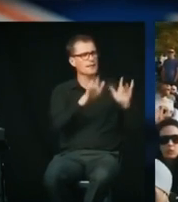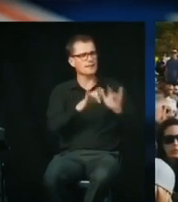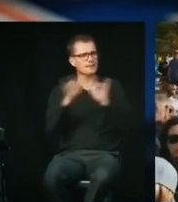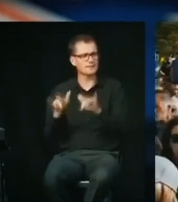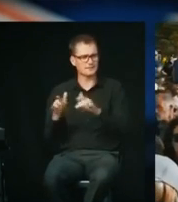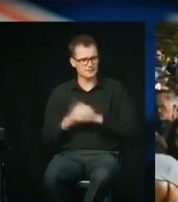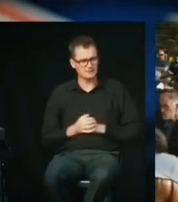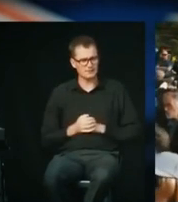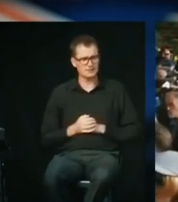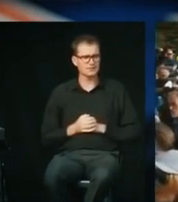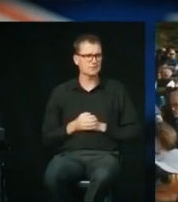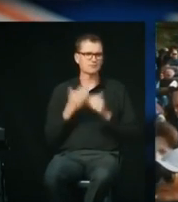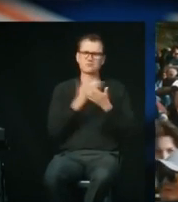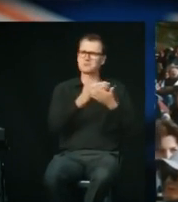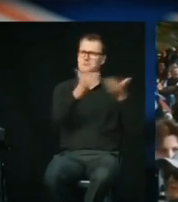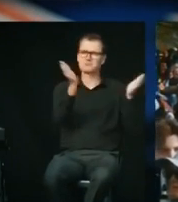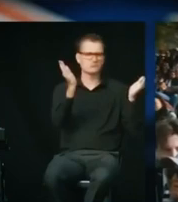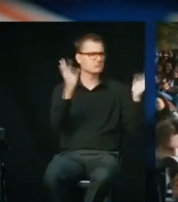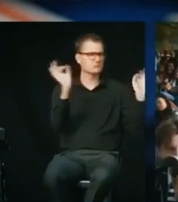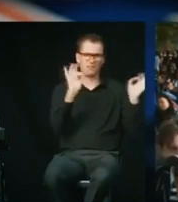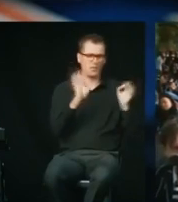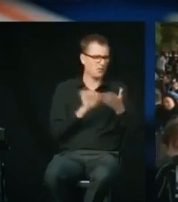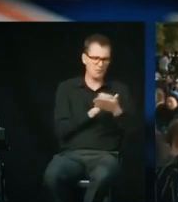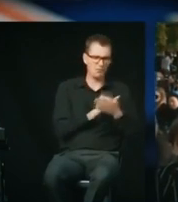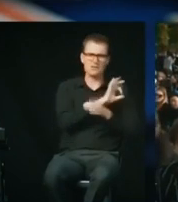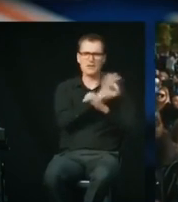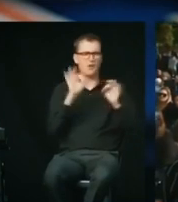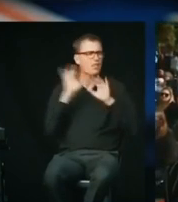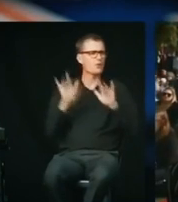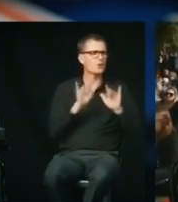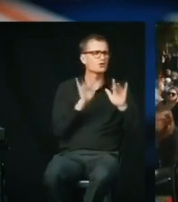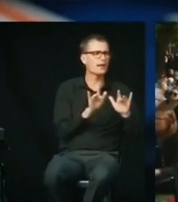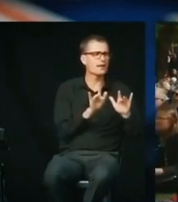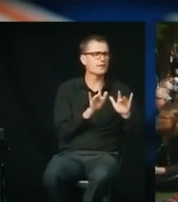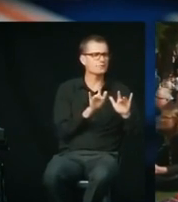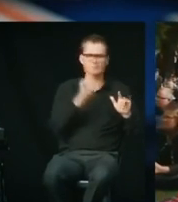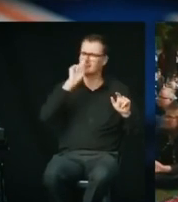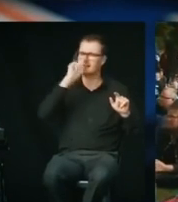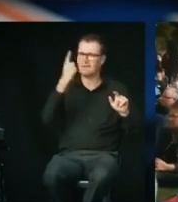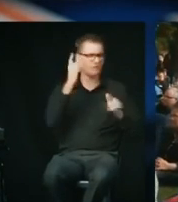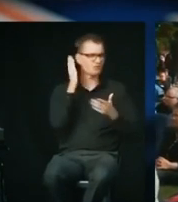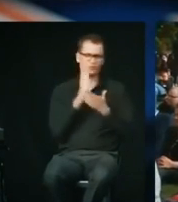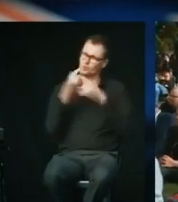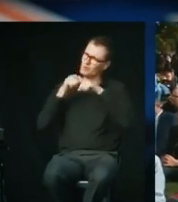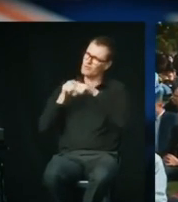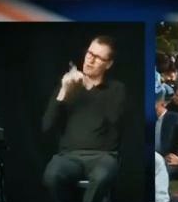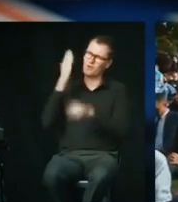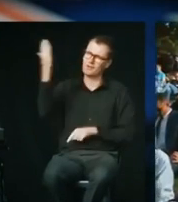forgiveness, without showing mercy, I cannot be a true follower of him.